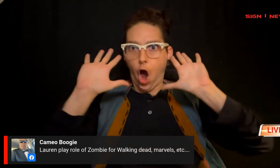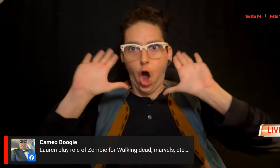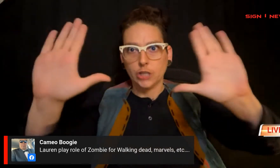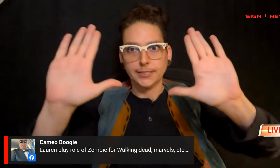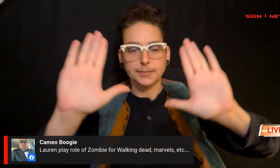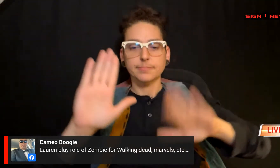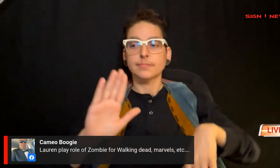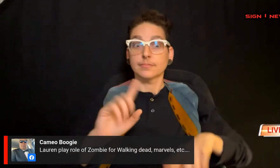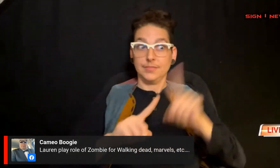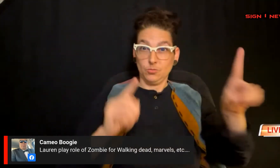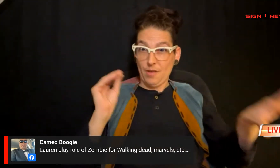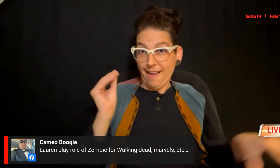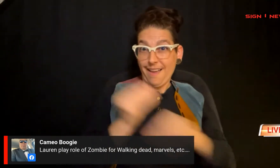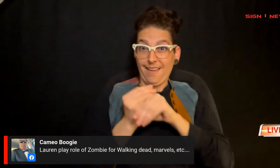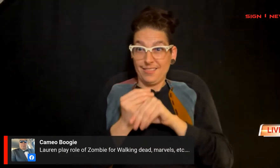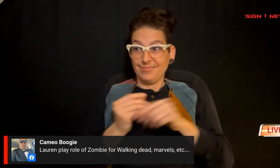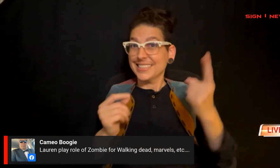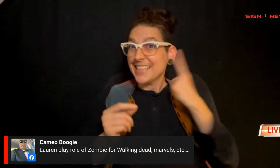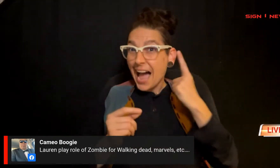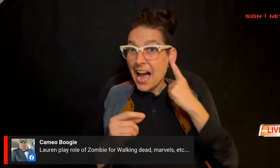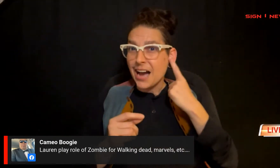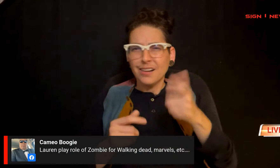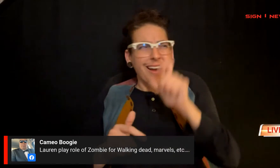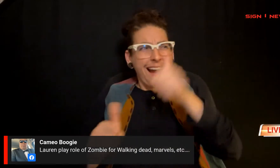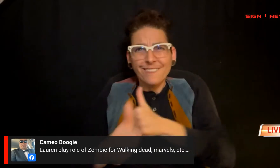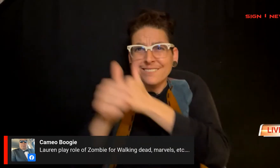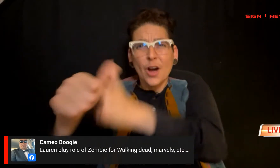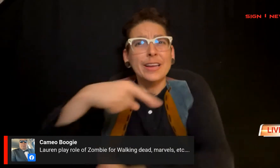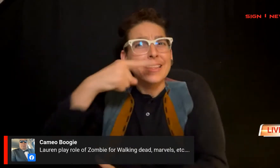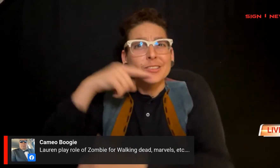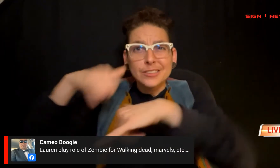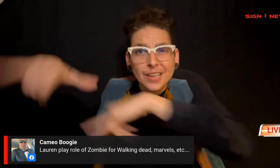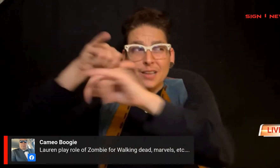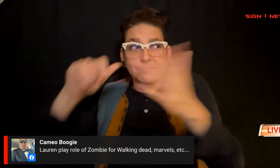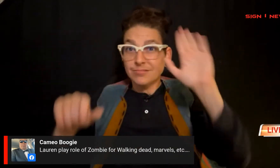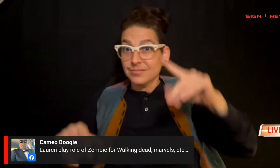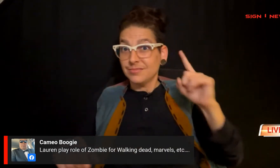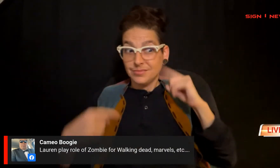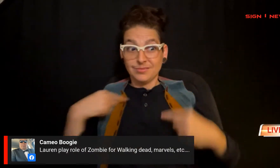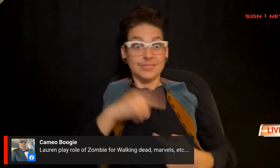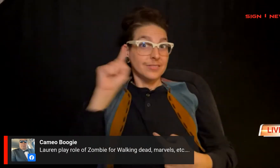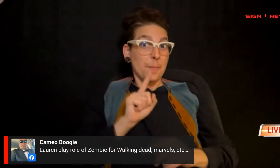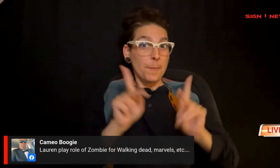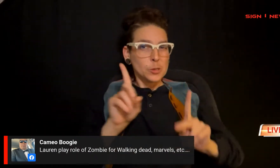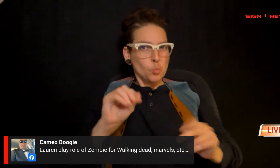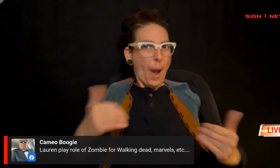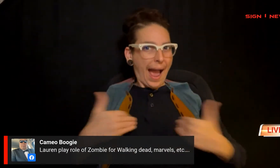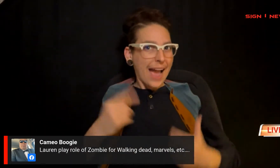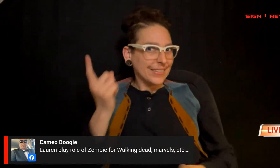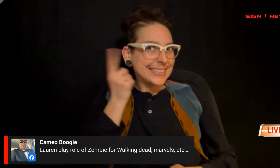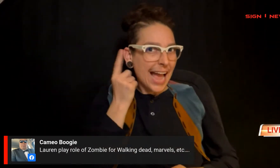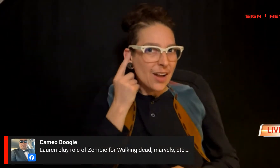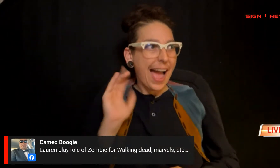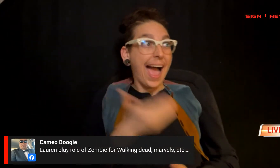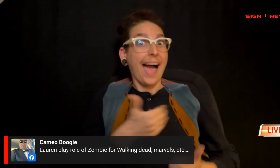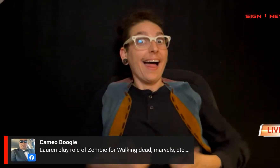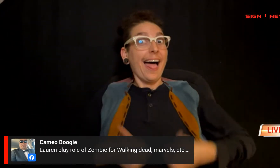If it's a deaf producer, it's awesome, and when you add sound, you gotta follow the hearing standards. A deaf